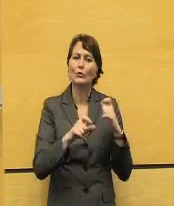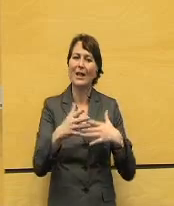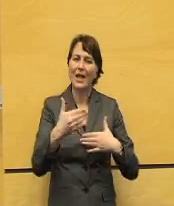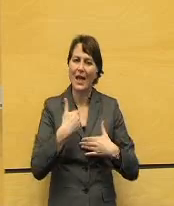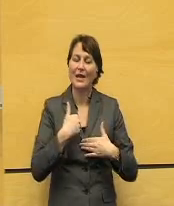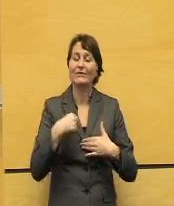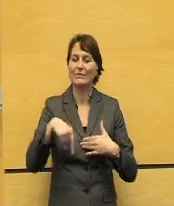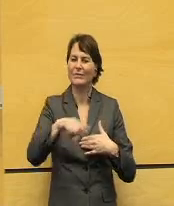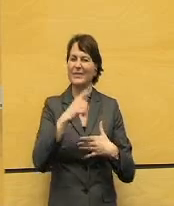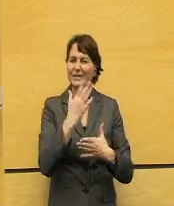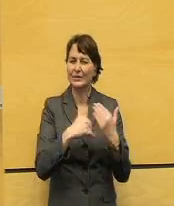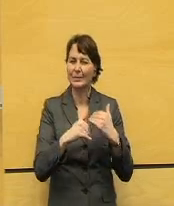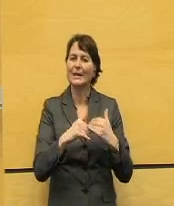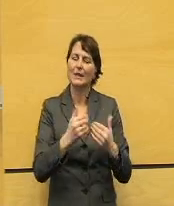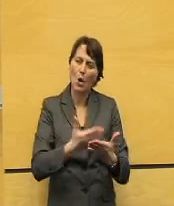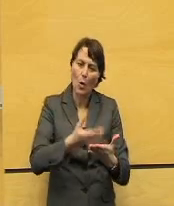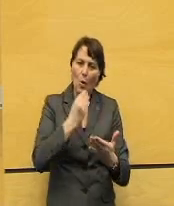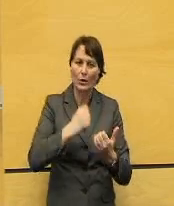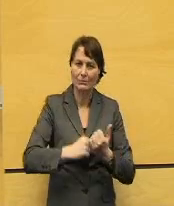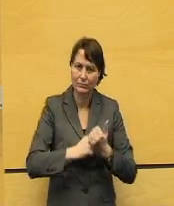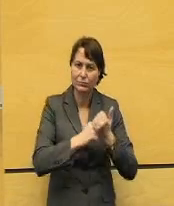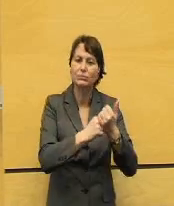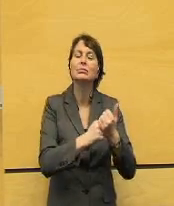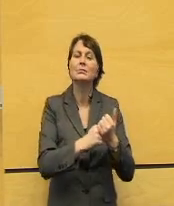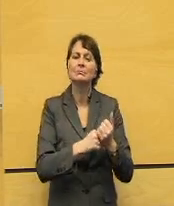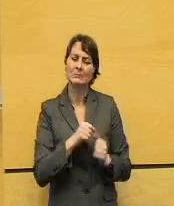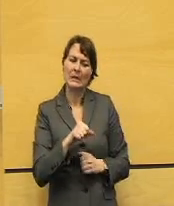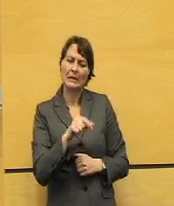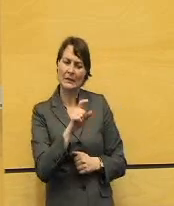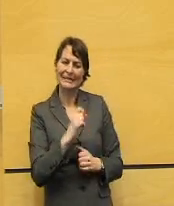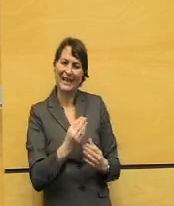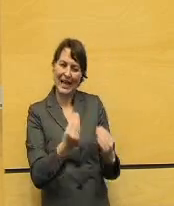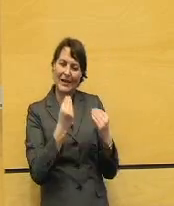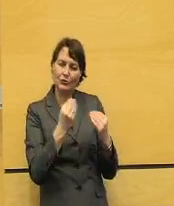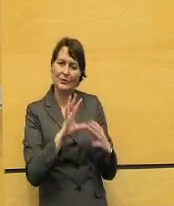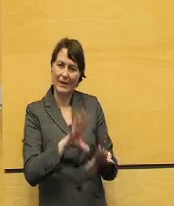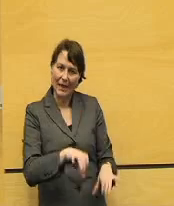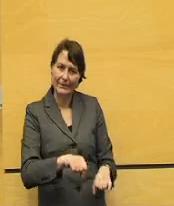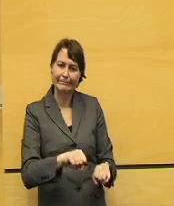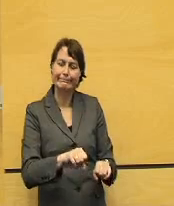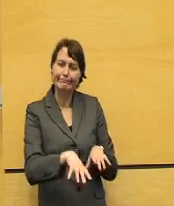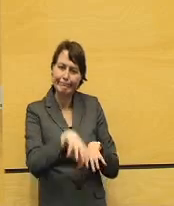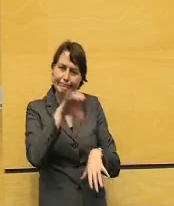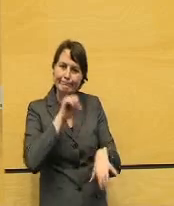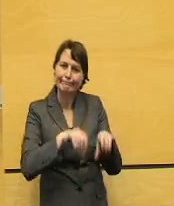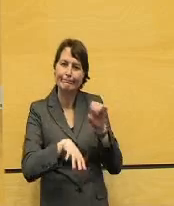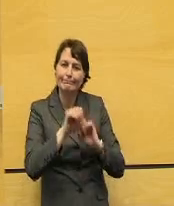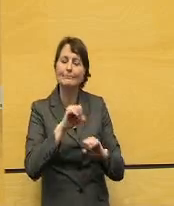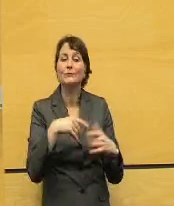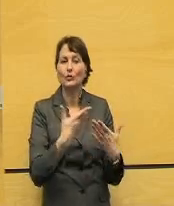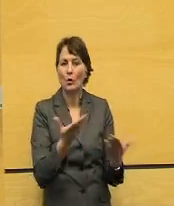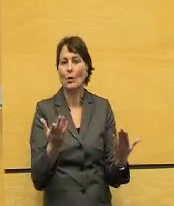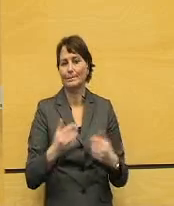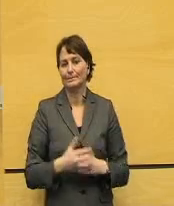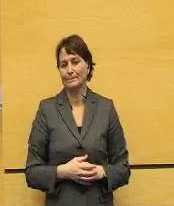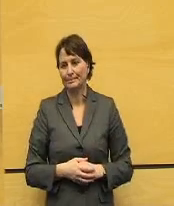to use this application to support education and daily living of persons with